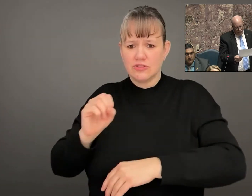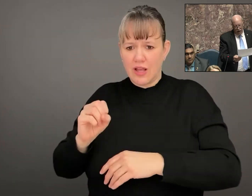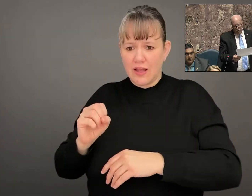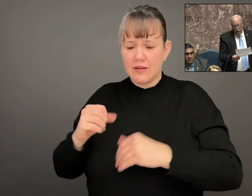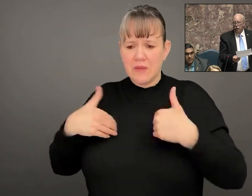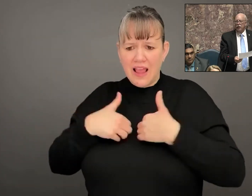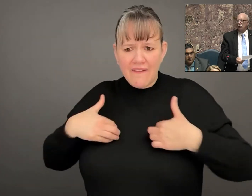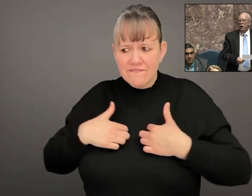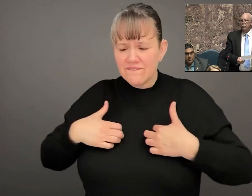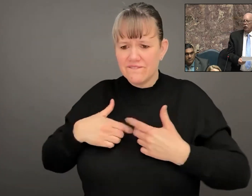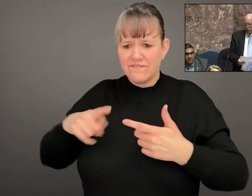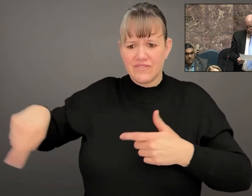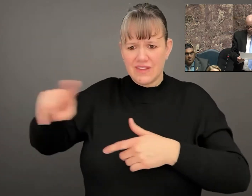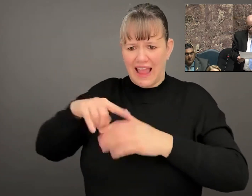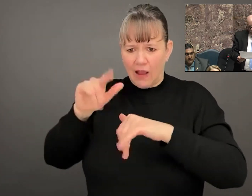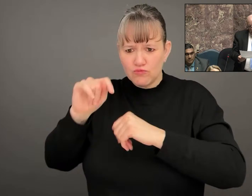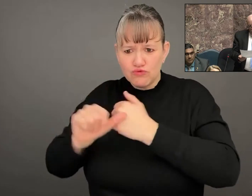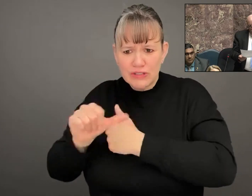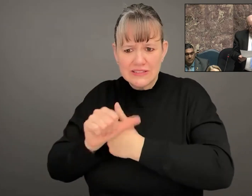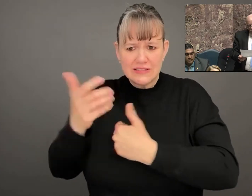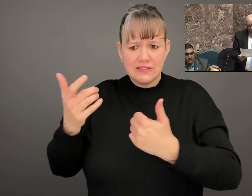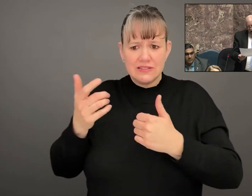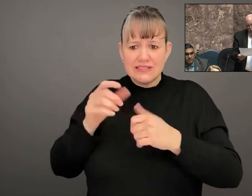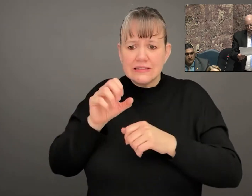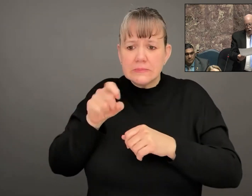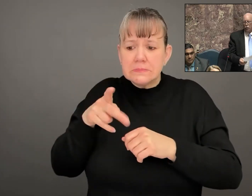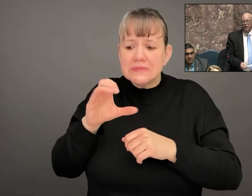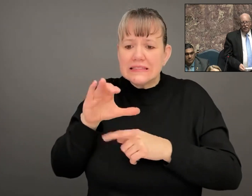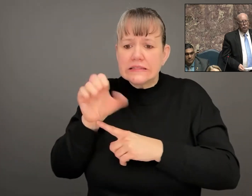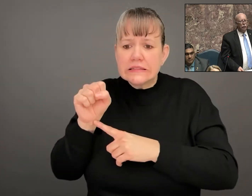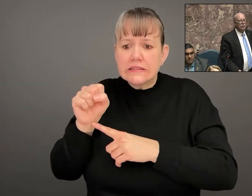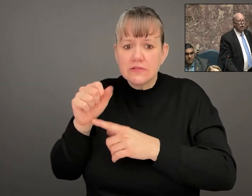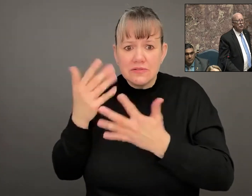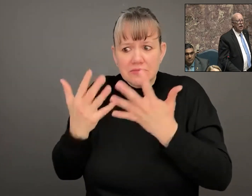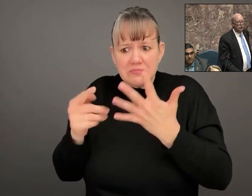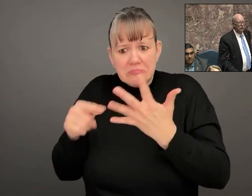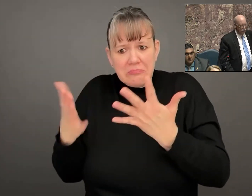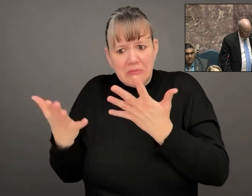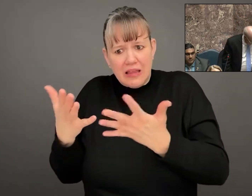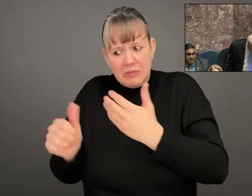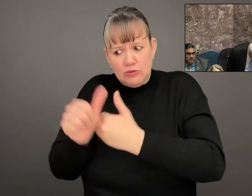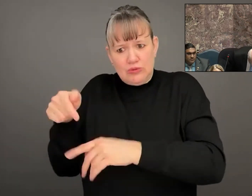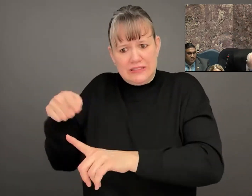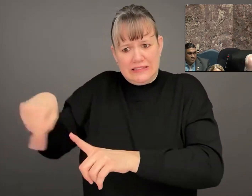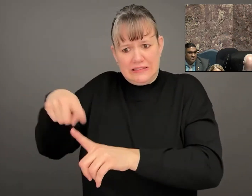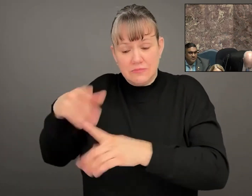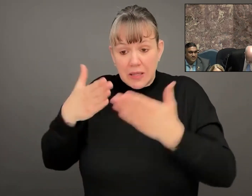not stand underneath windmills. What do cows know that this Premier doesn't?